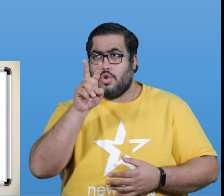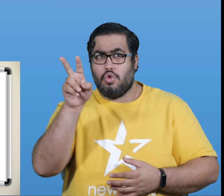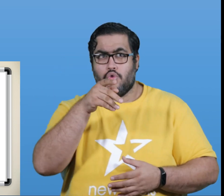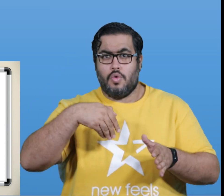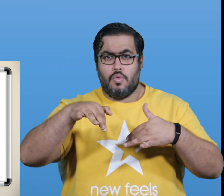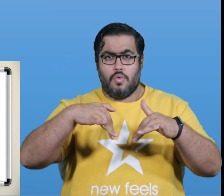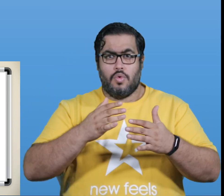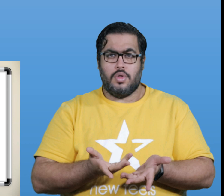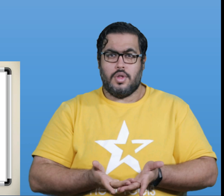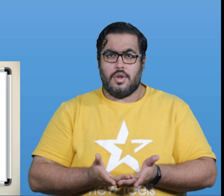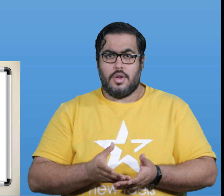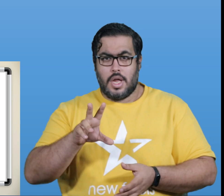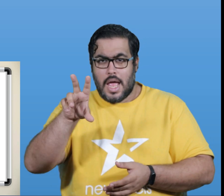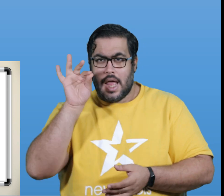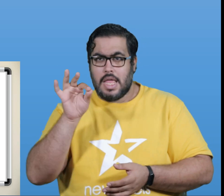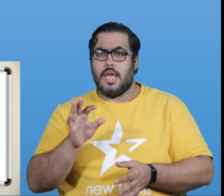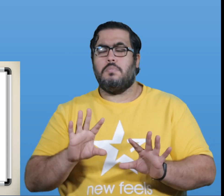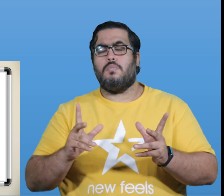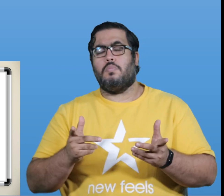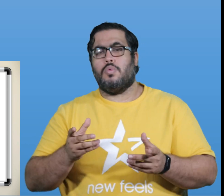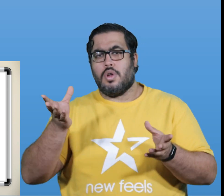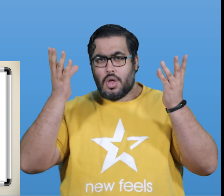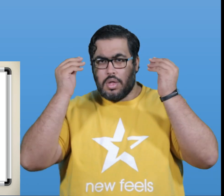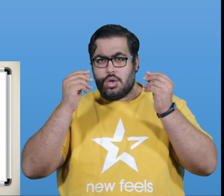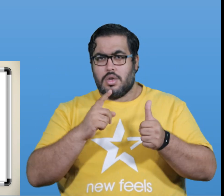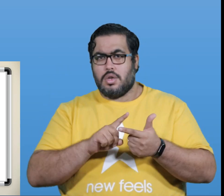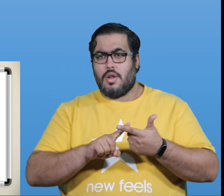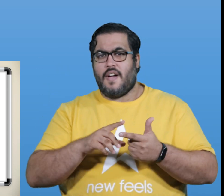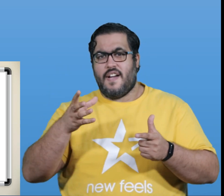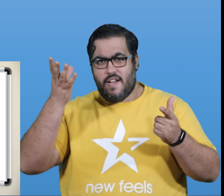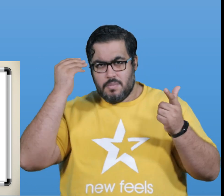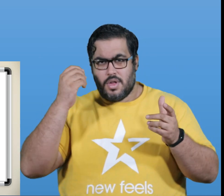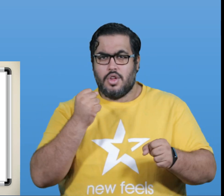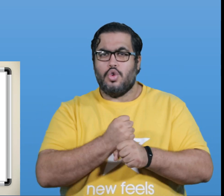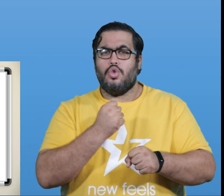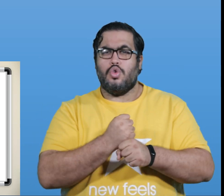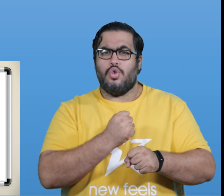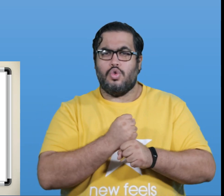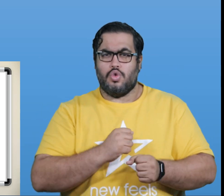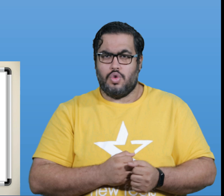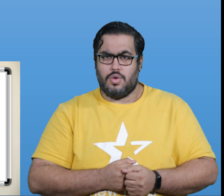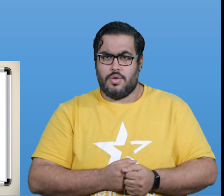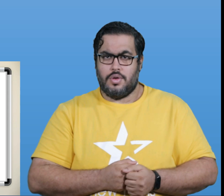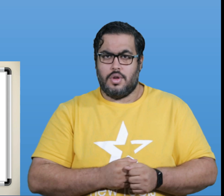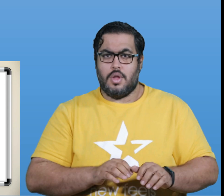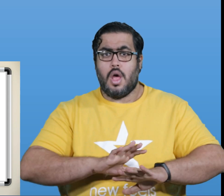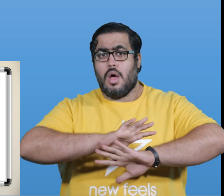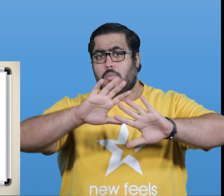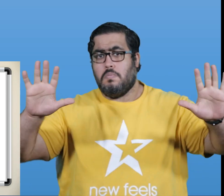that's why family members attend and show their support. This is where your career starts after high school. The vast majority of students